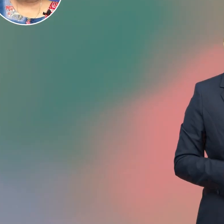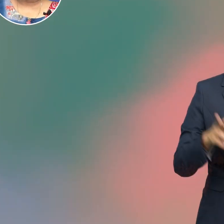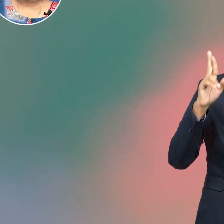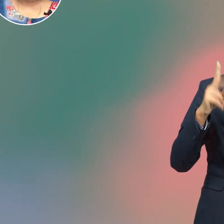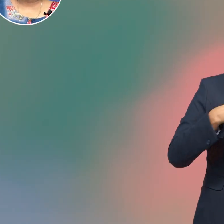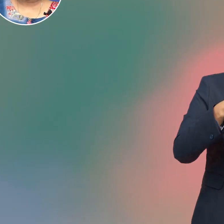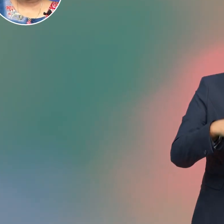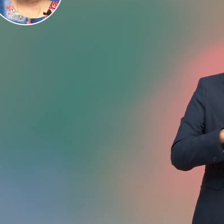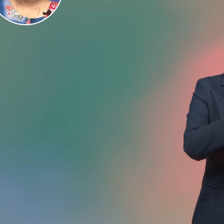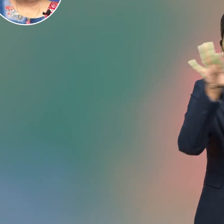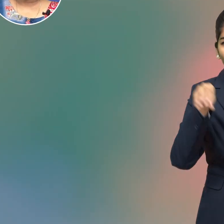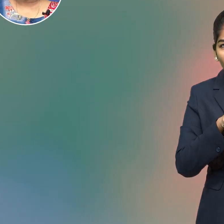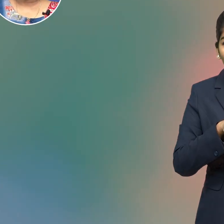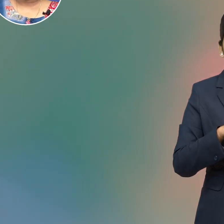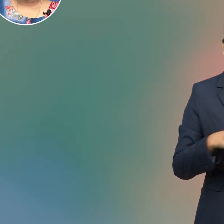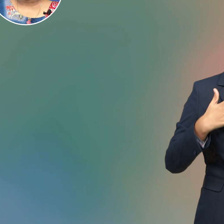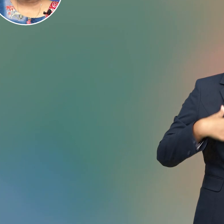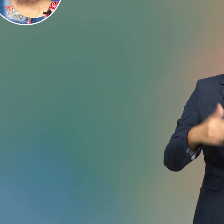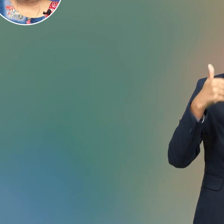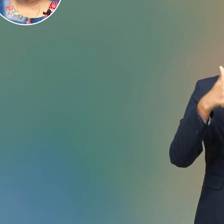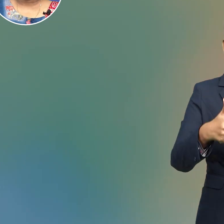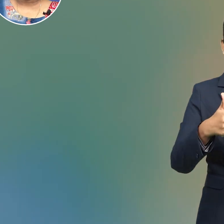Hope you are all doing well.